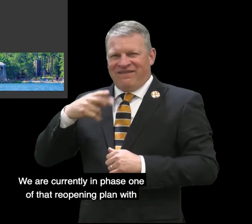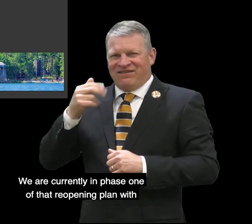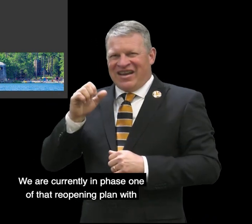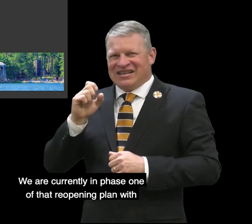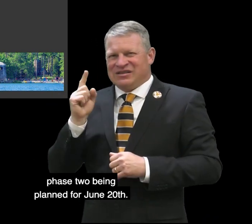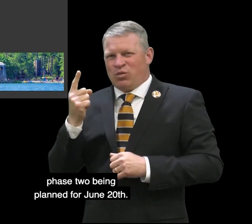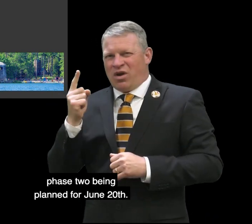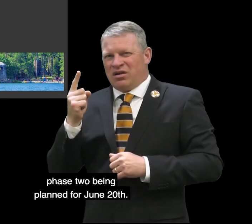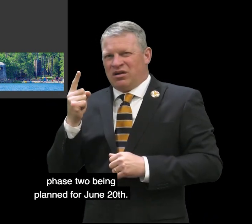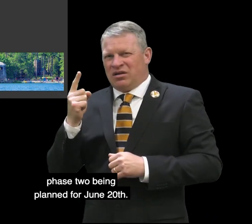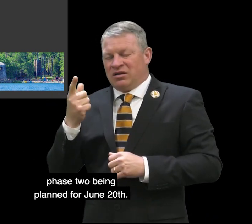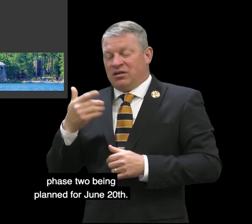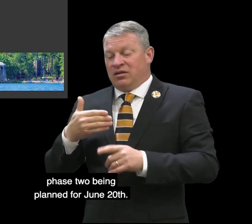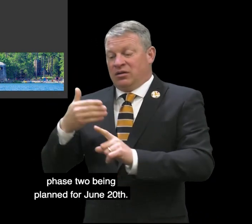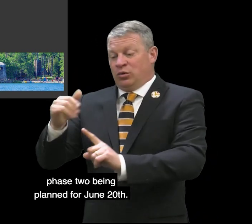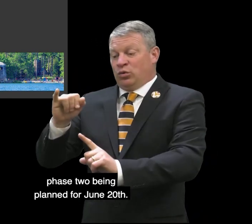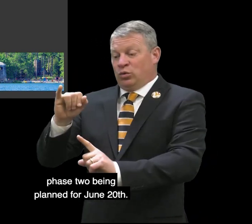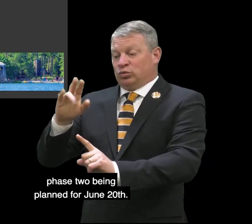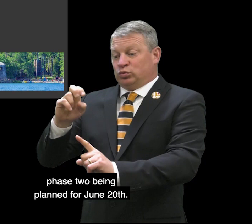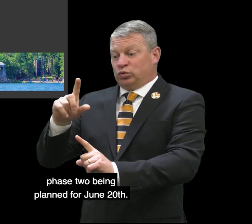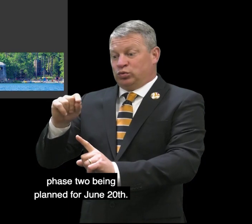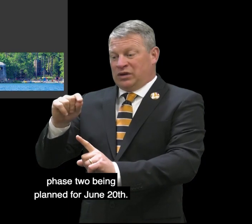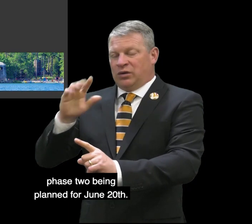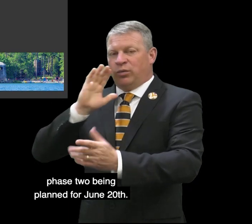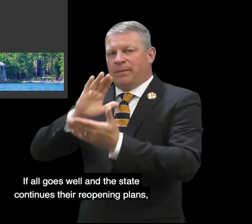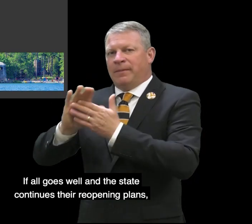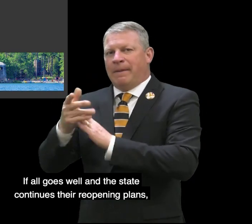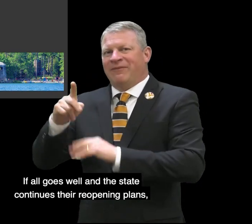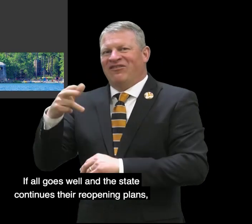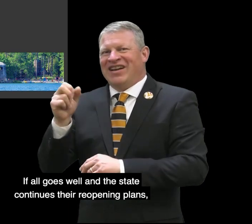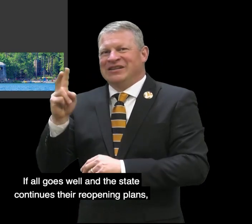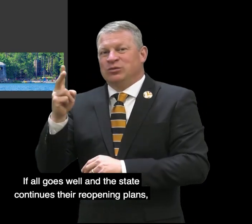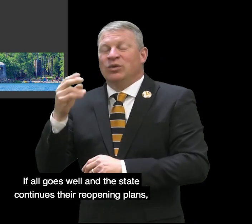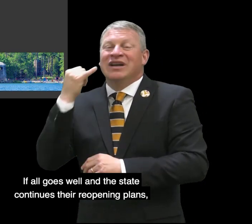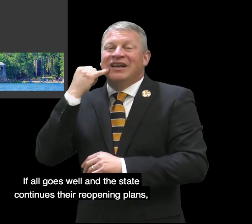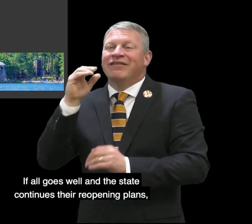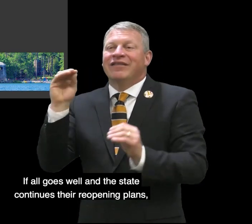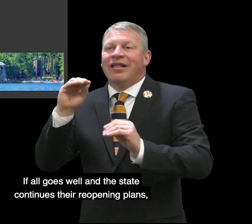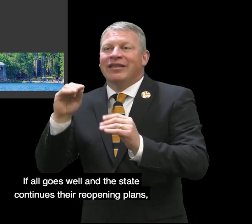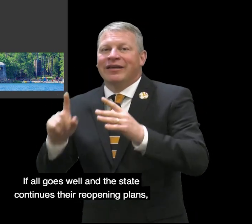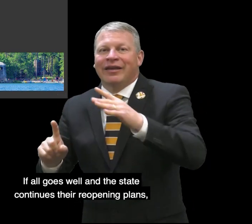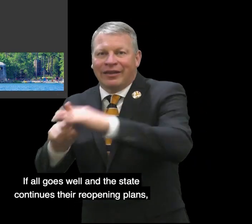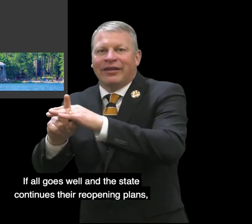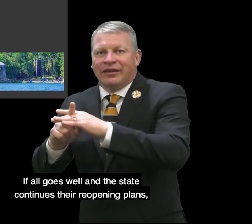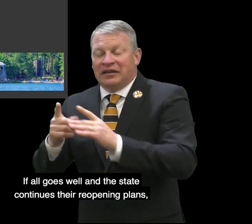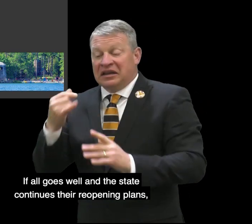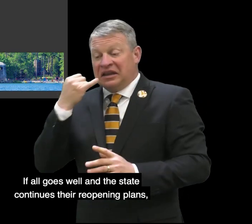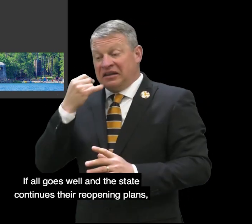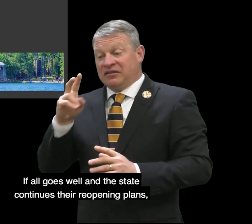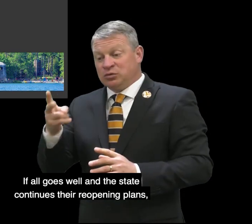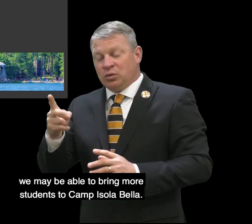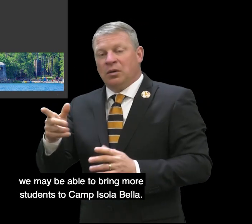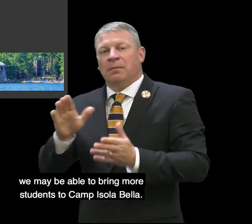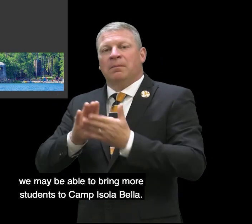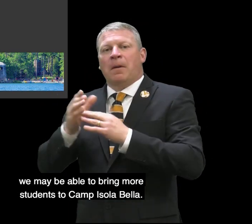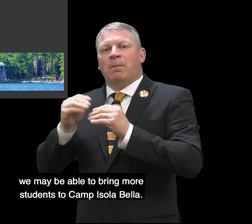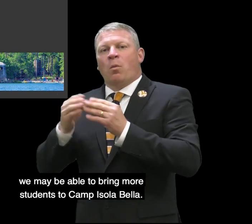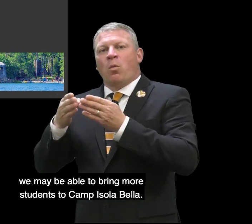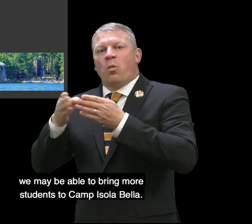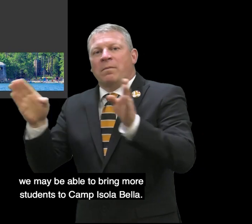who have been living on campus. We may be able to open that program up for other students depending on how the state's reopening goes.